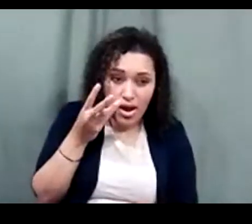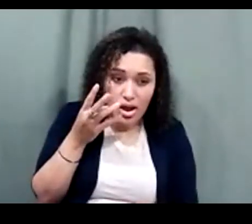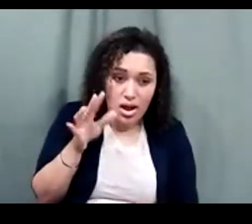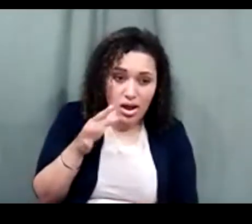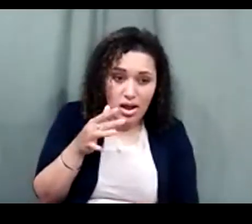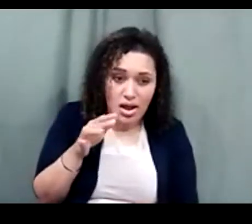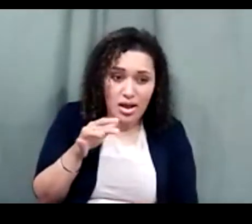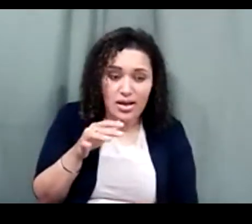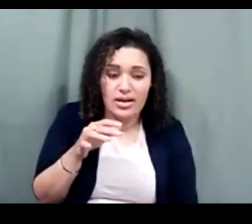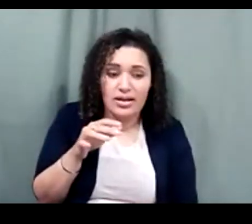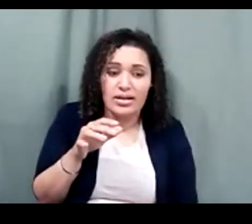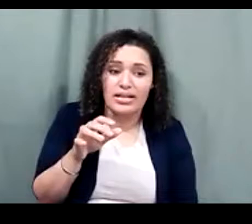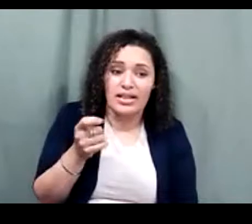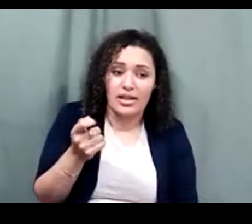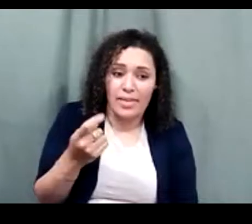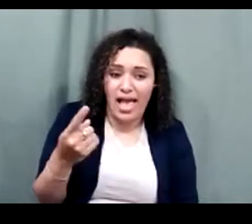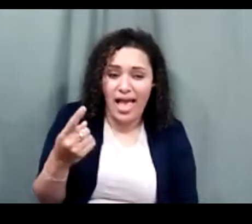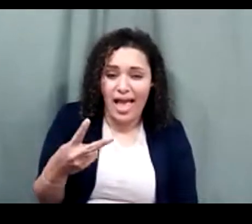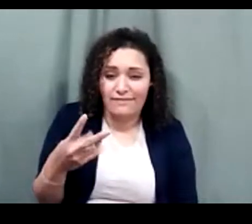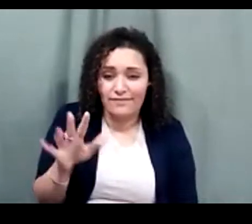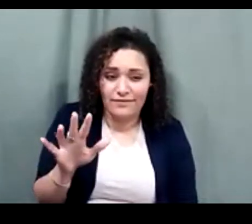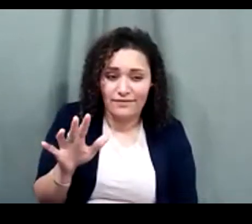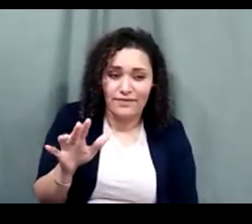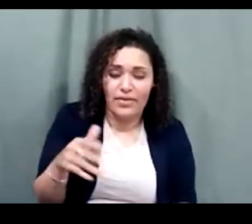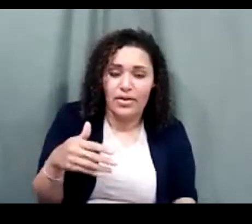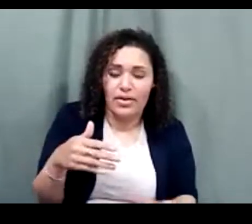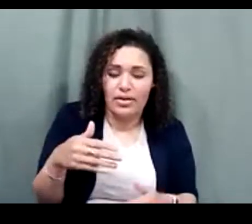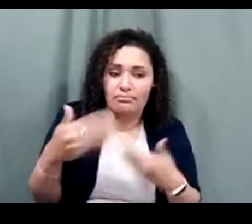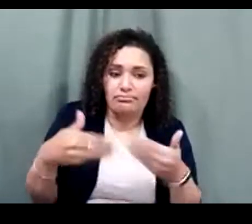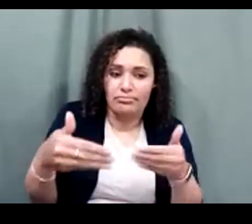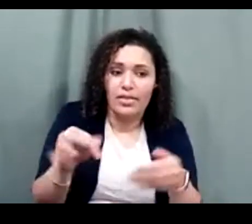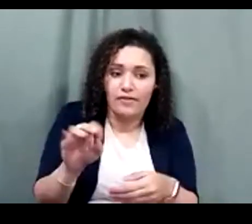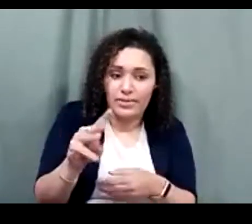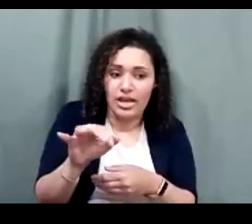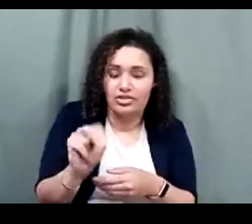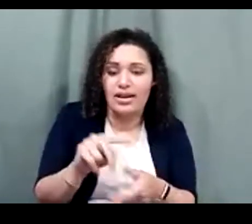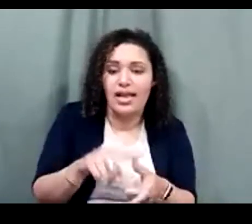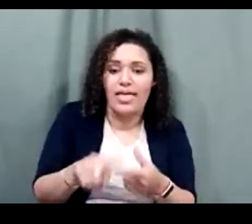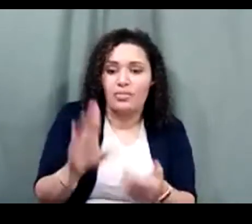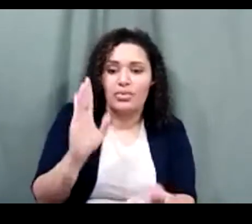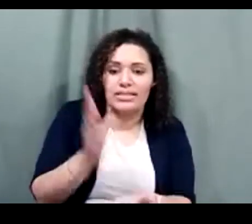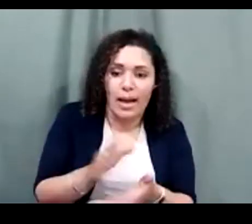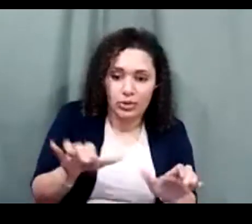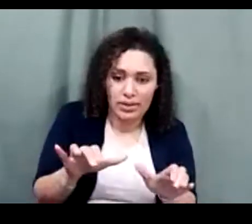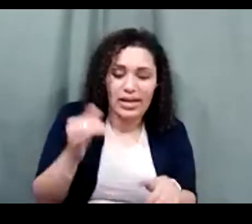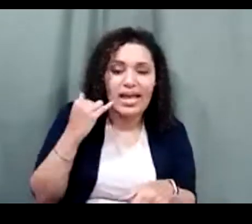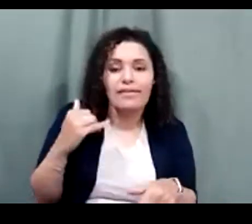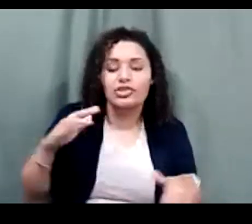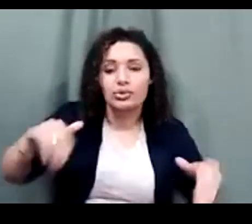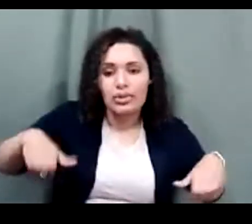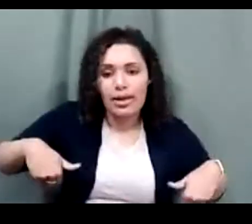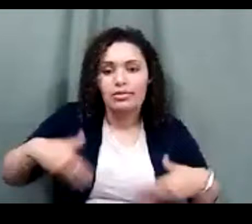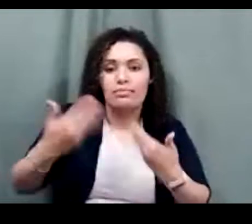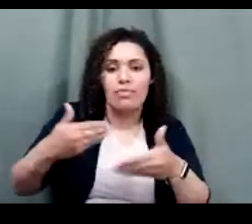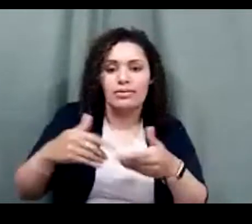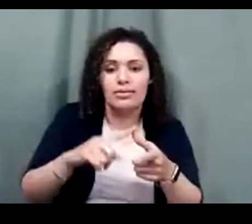2/3-ish, maybe a little over halfway through fermentation, and then we'll stop doing it entirely. If you do it too late in the process, you tend to